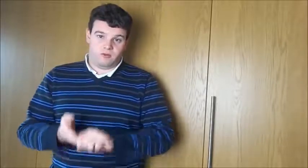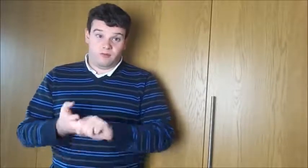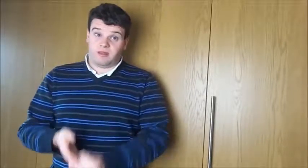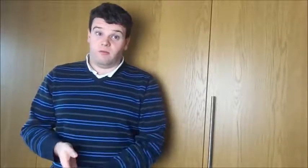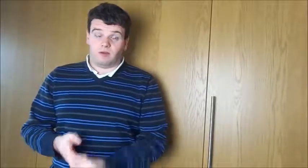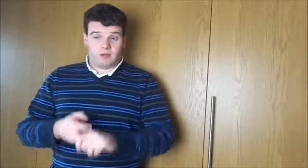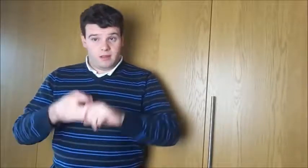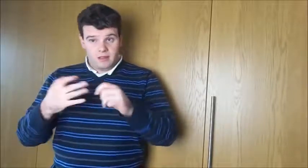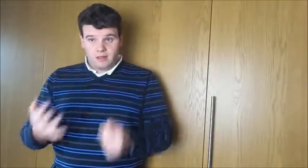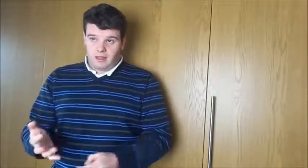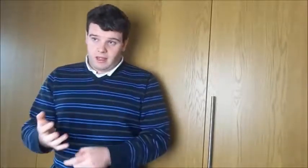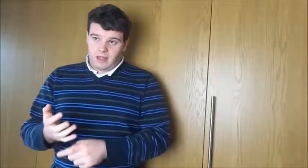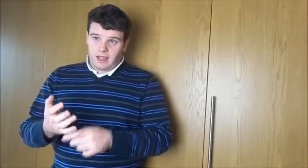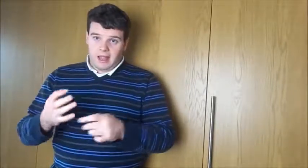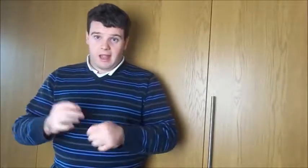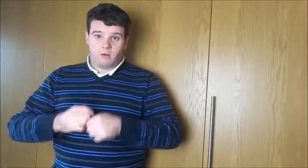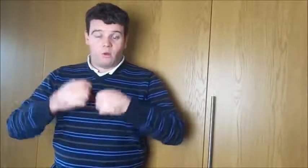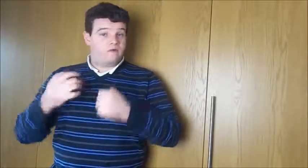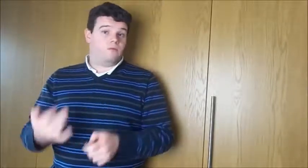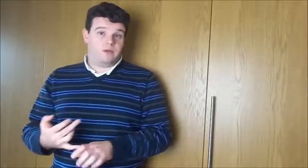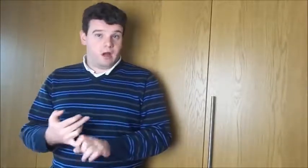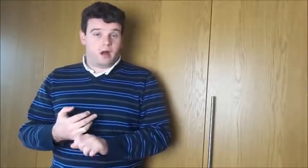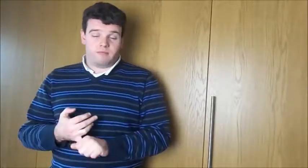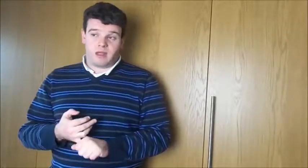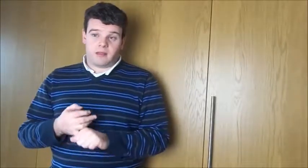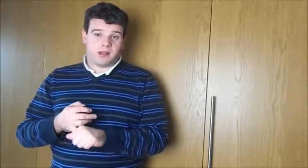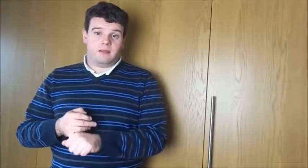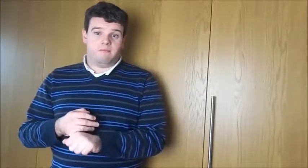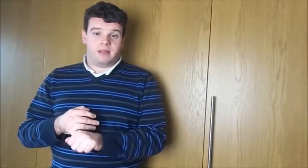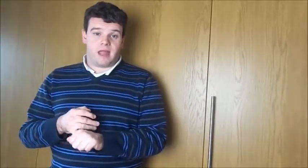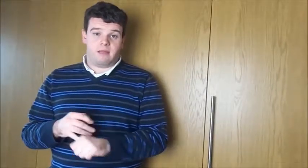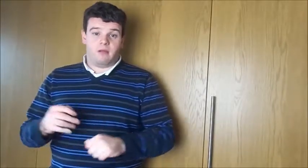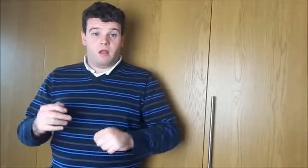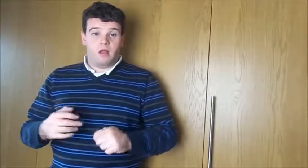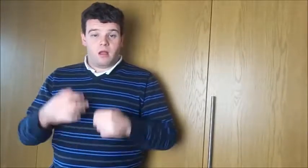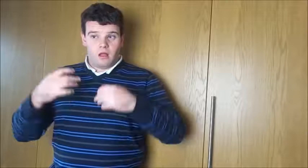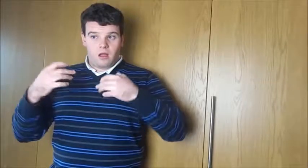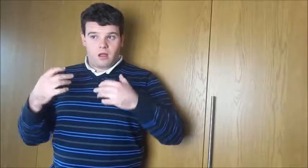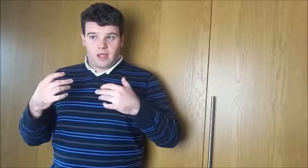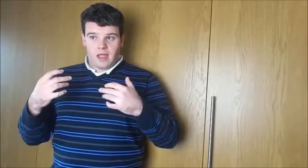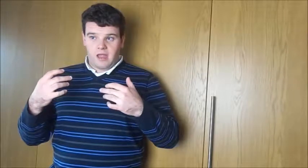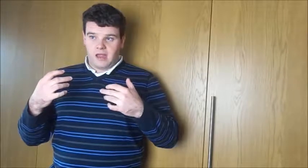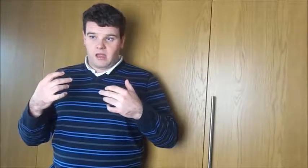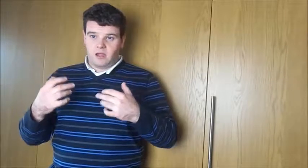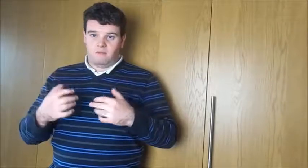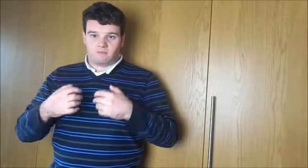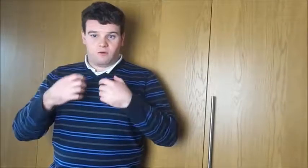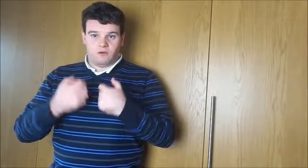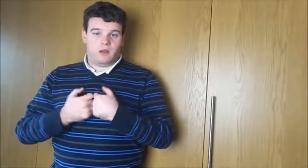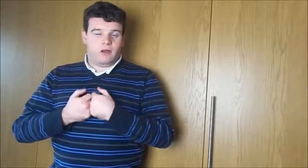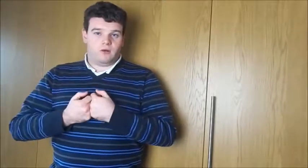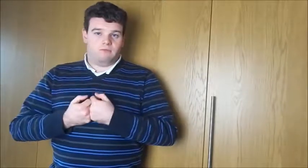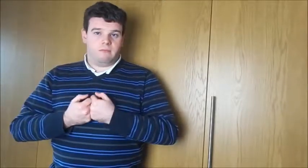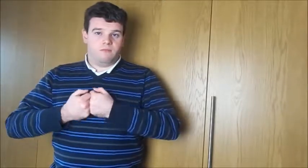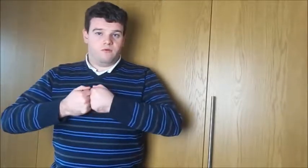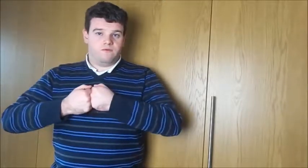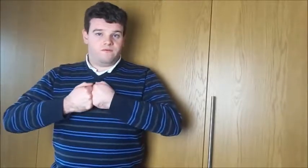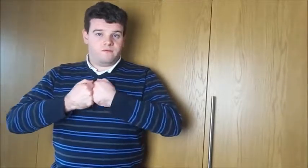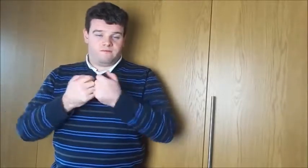Prince Albert, with open arms, and she became a relied on member of the